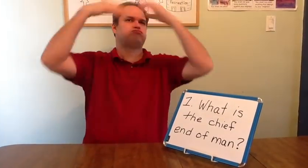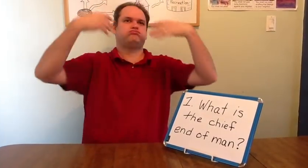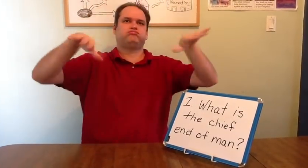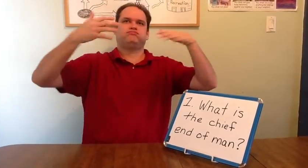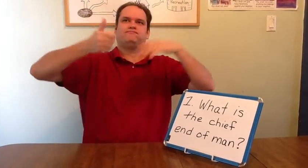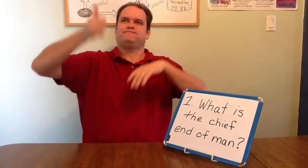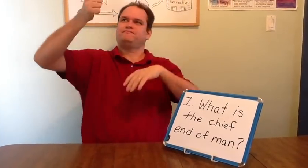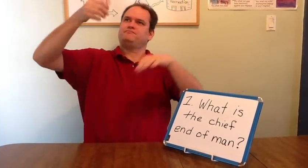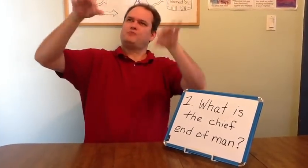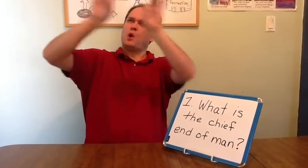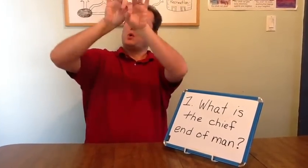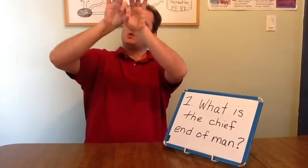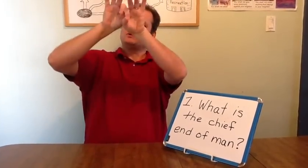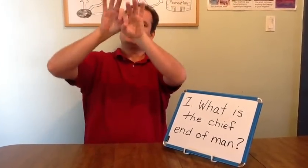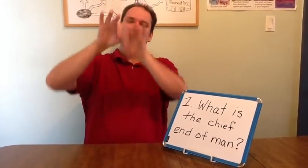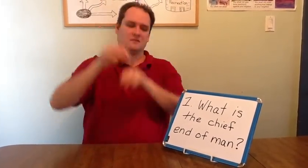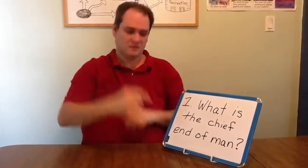the most important